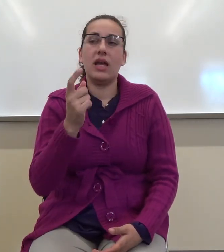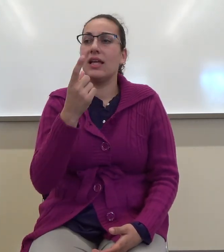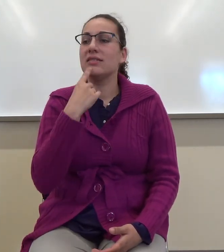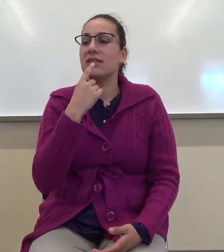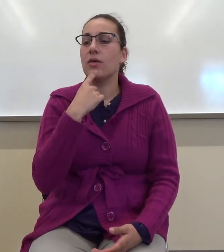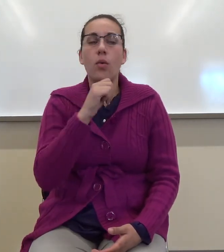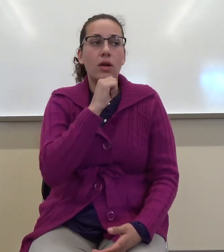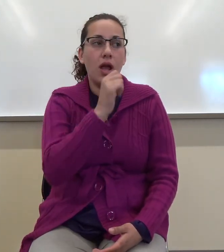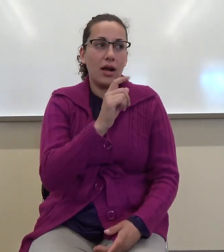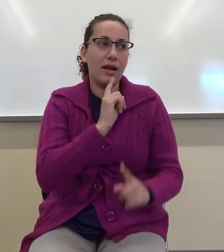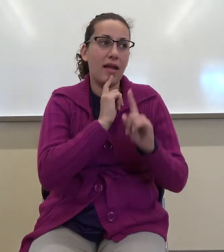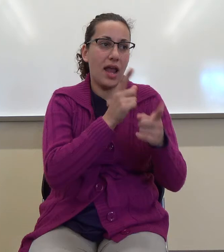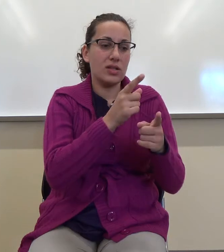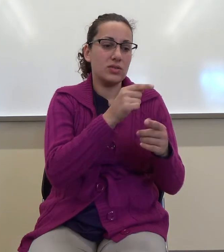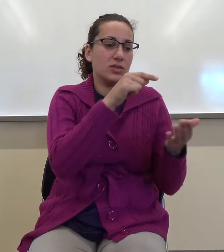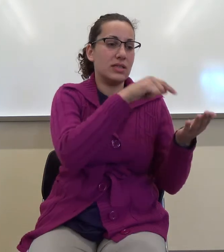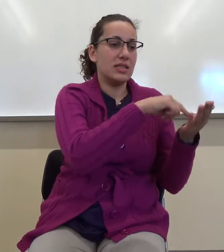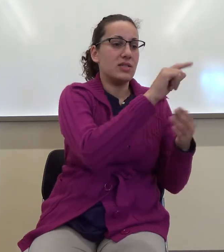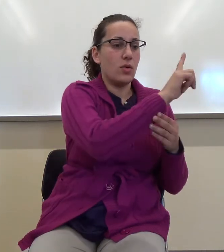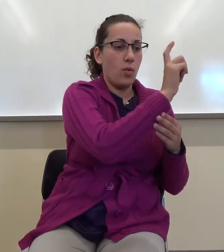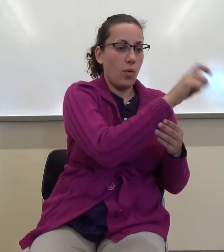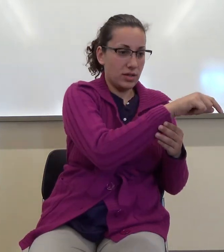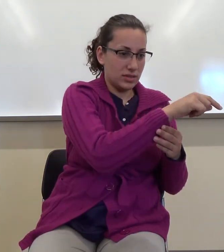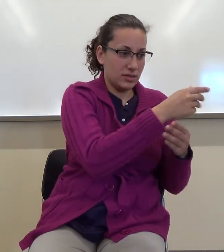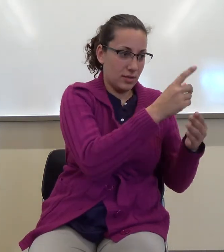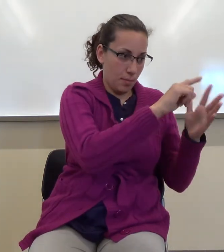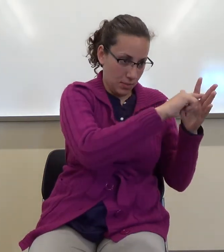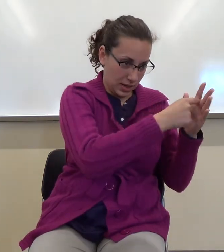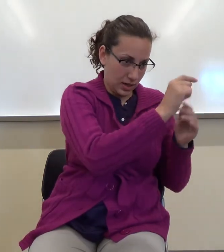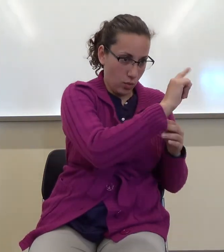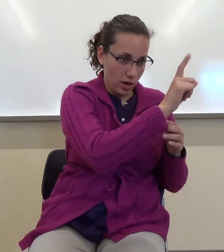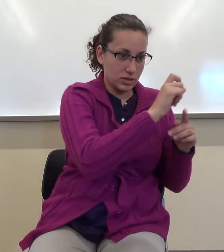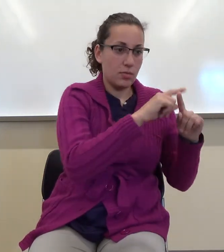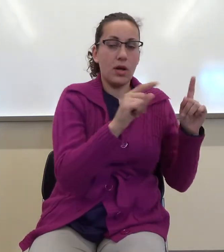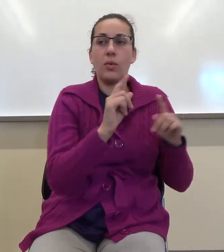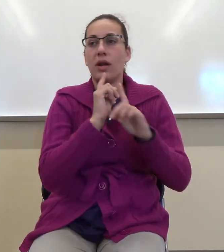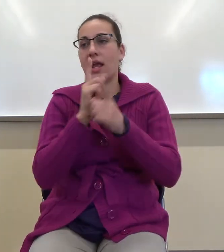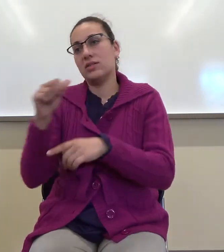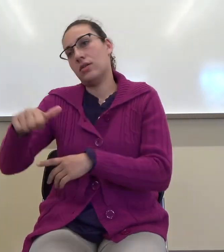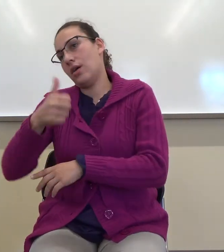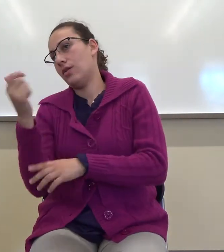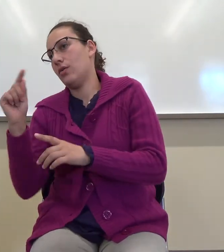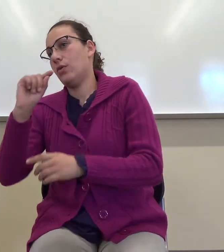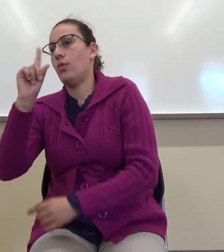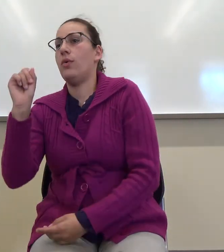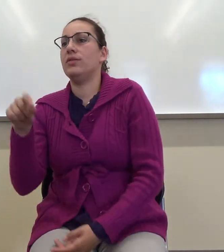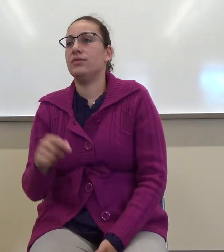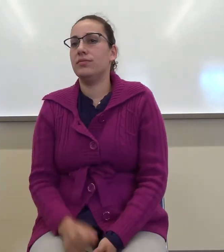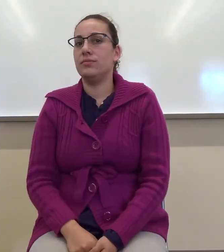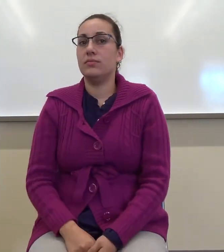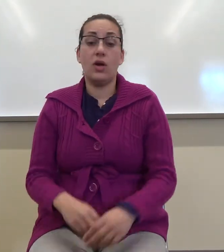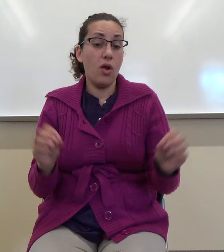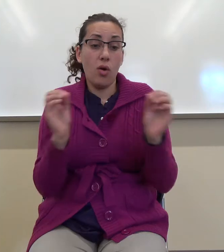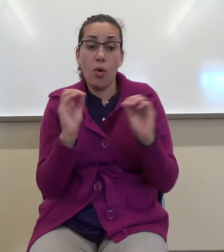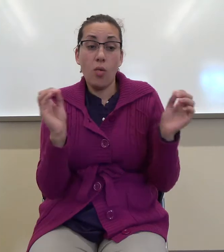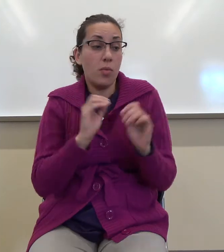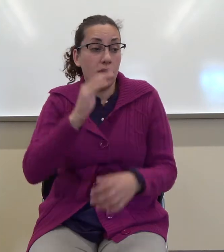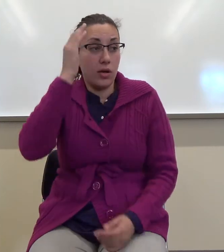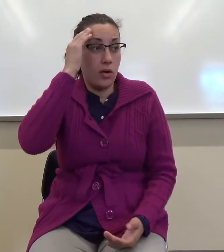answer this question. We are going to answer this question. Even though no one really knows, it's going to talk